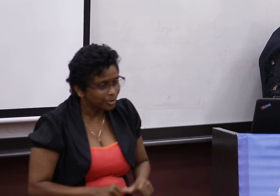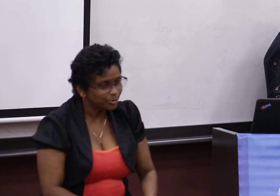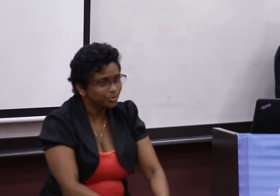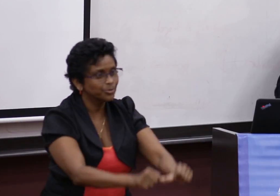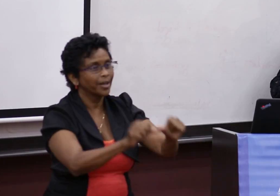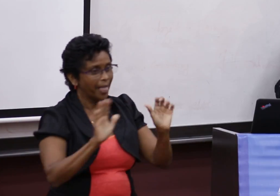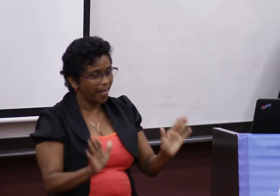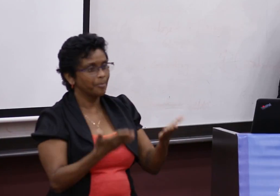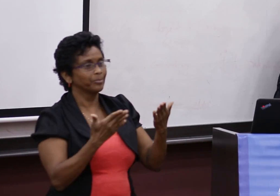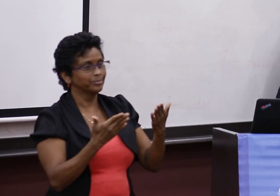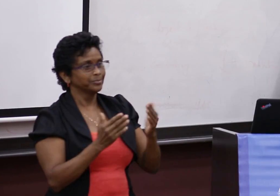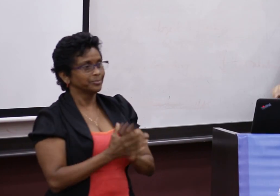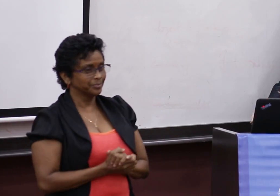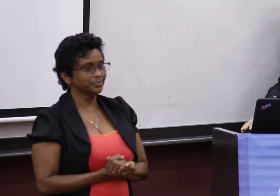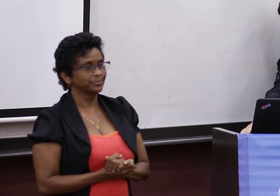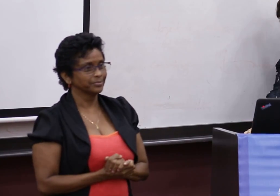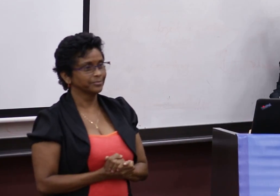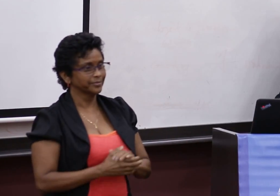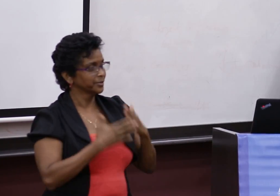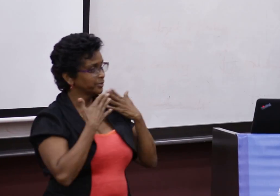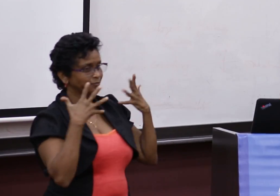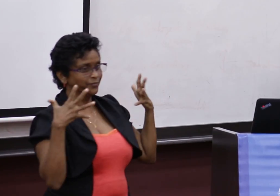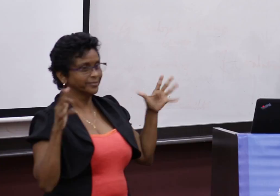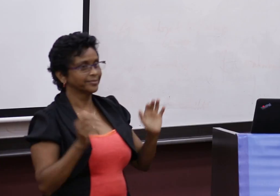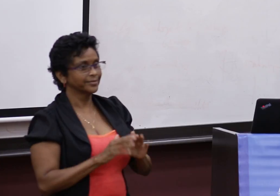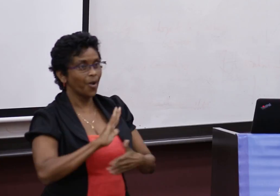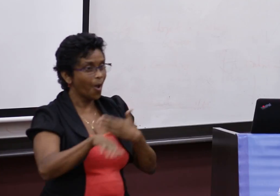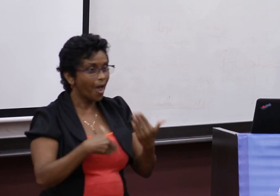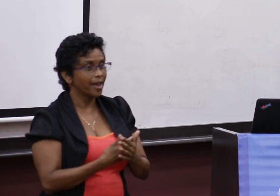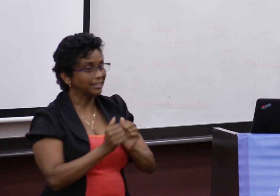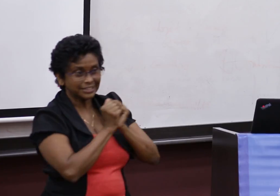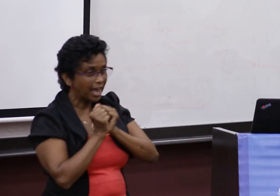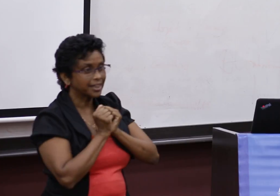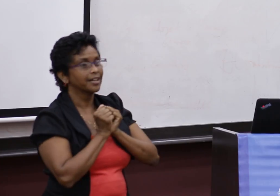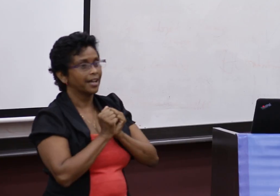Thank you, Mrs. Sieunarine, for reminding us that we are all in it together. So we move on.